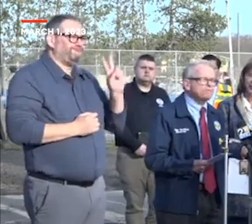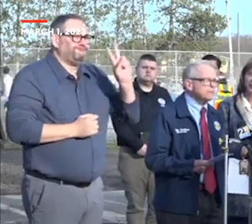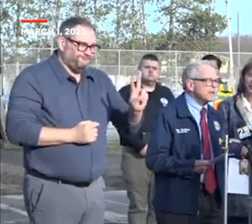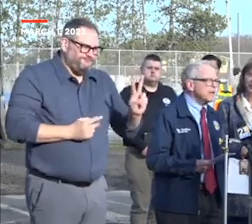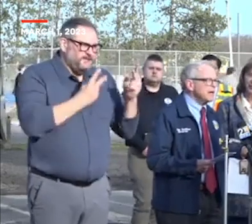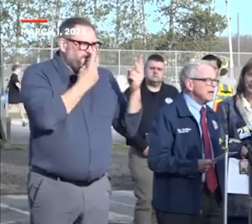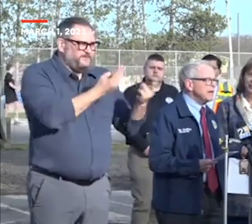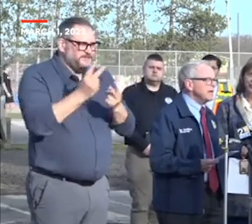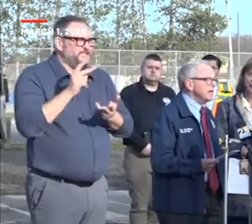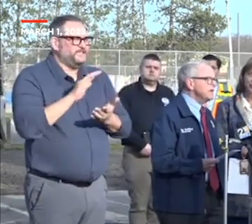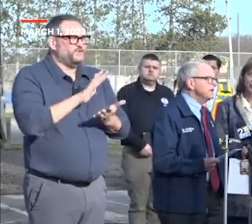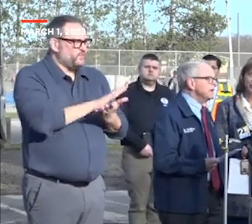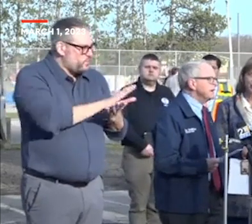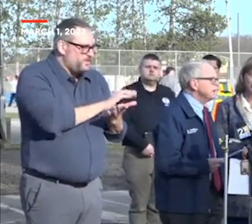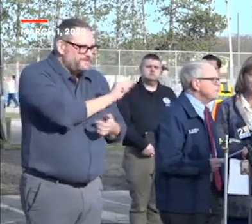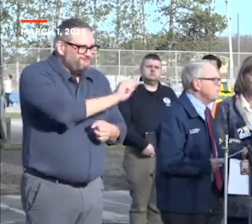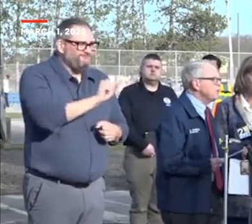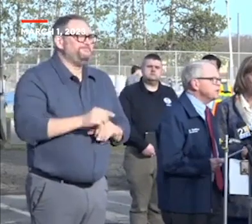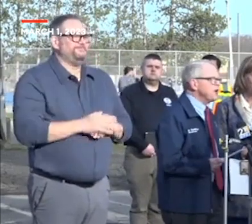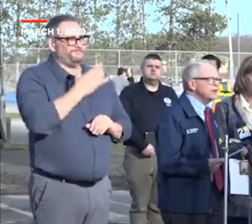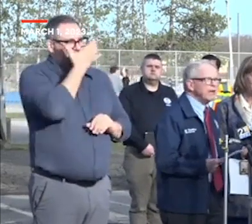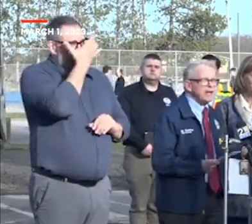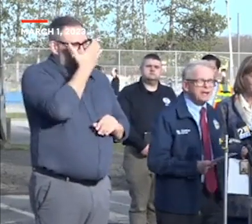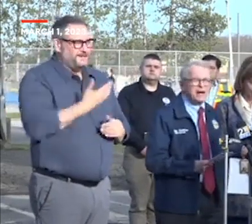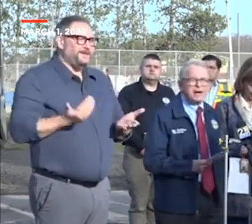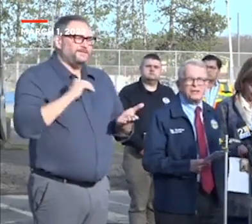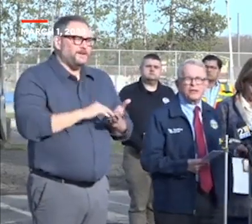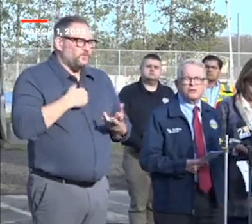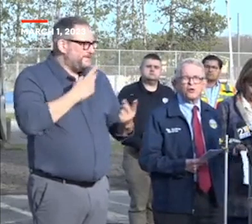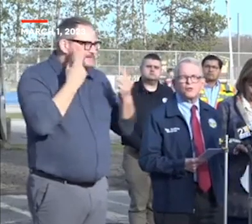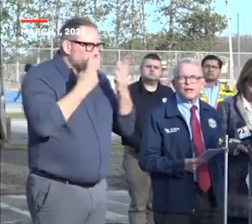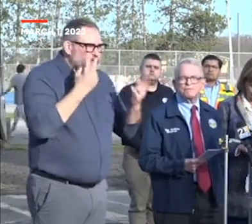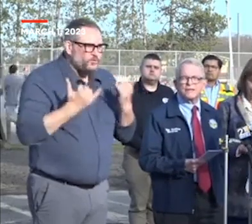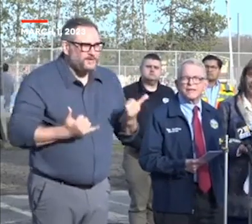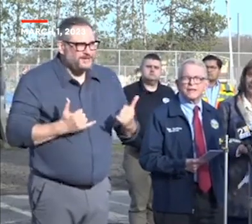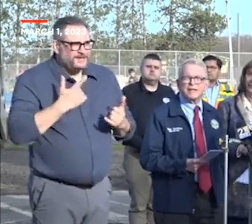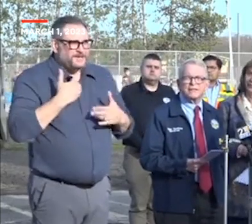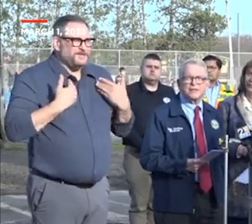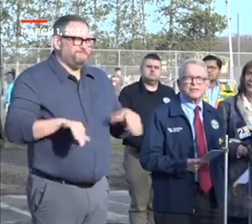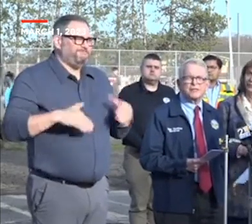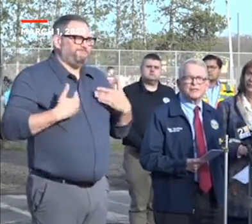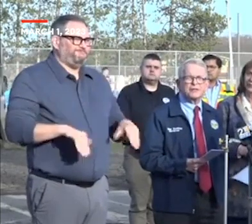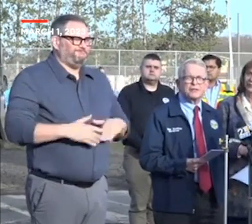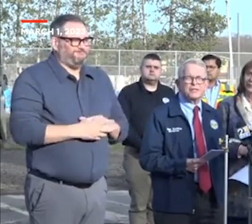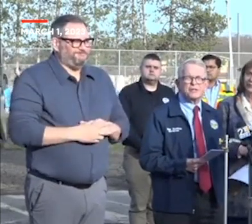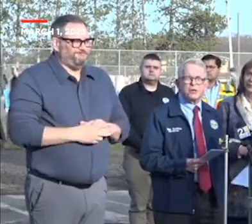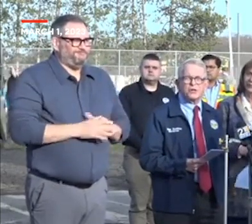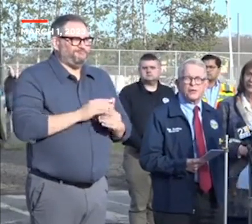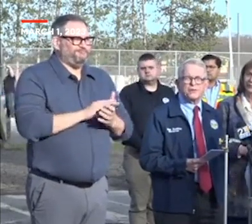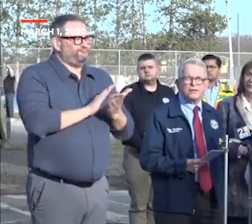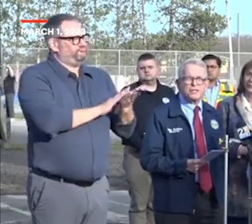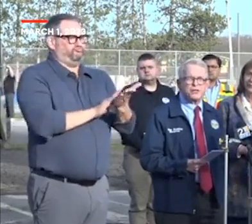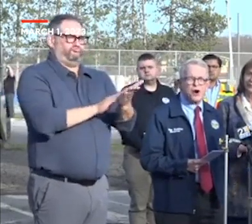school. And again, what we saw today, I think, is a real credit to this